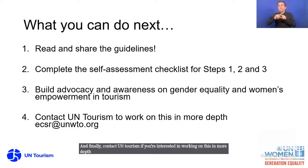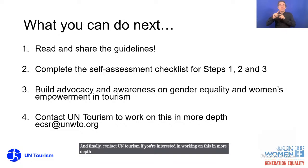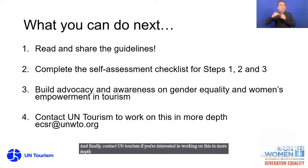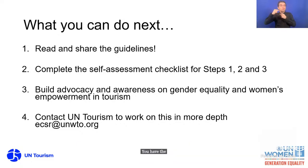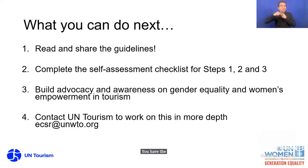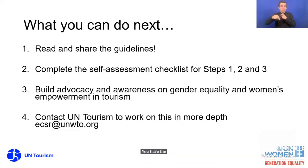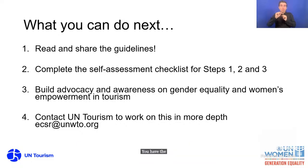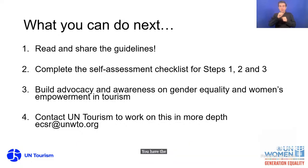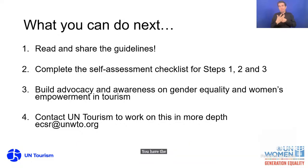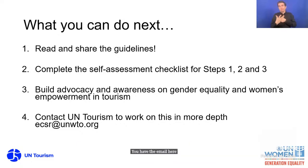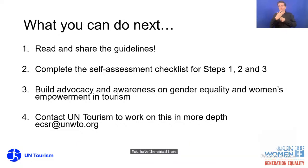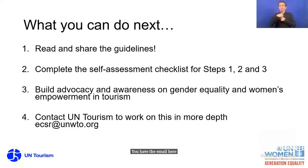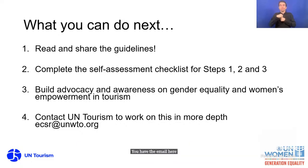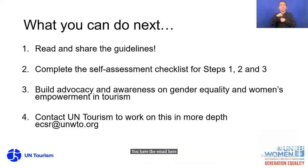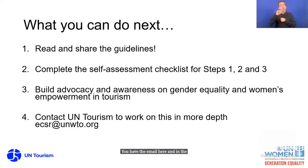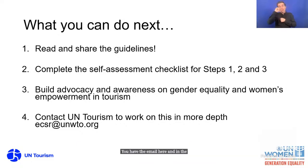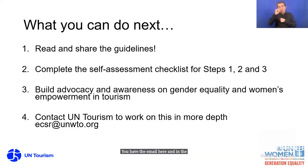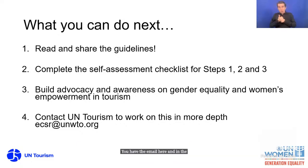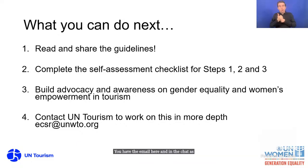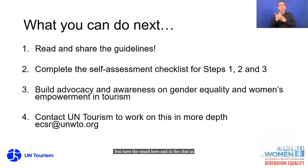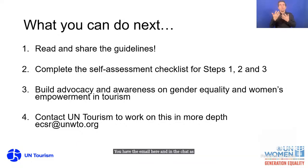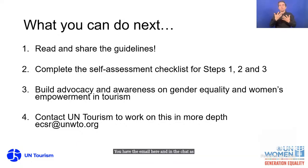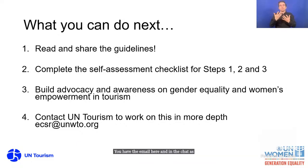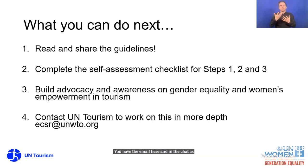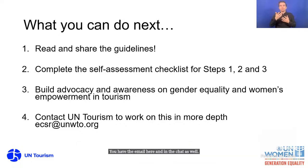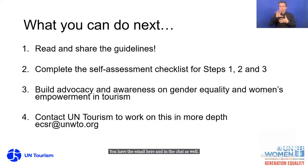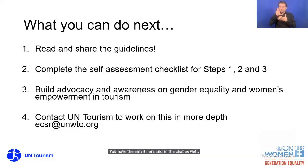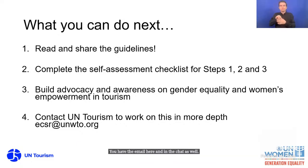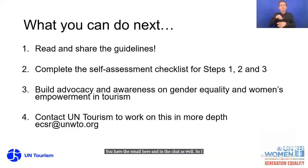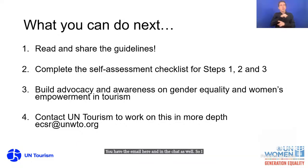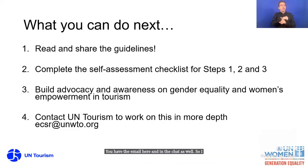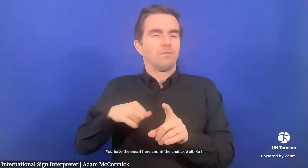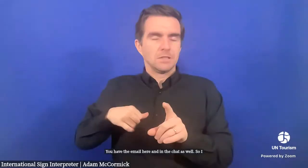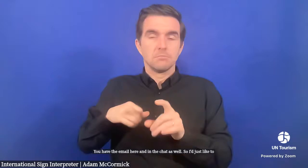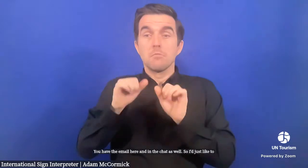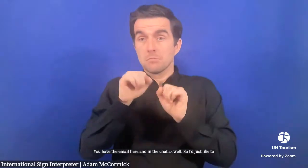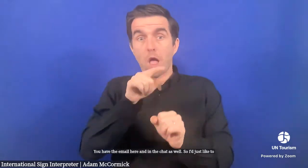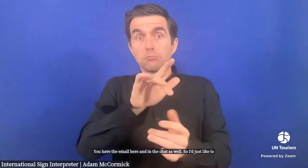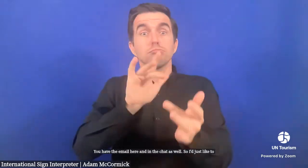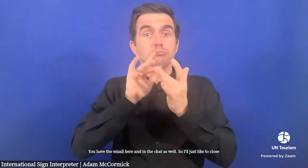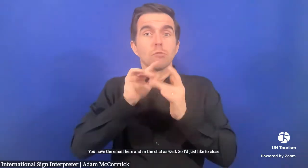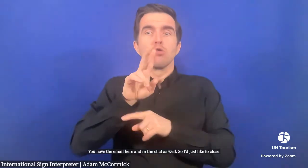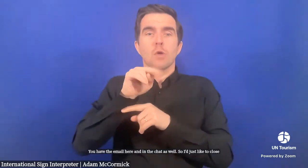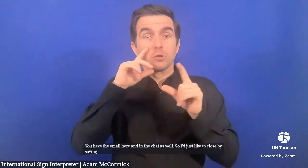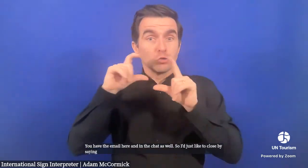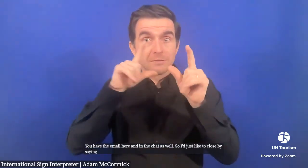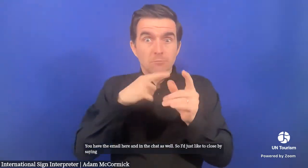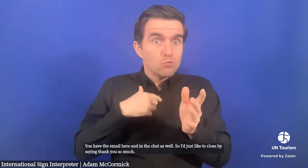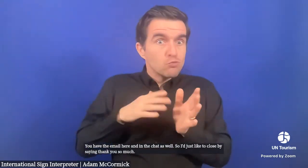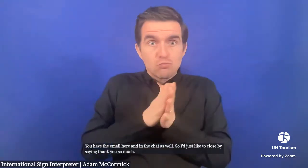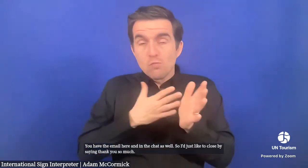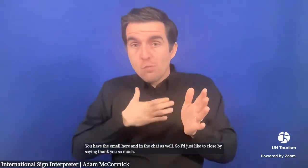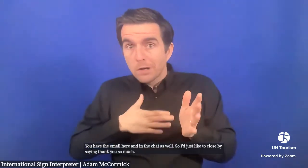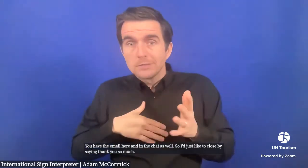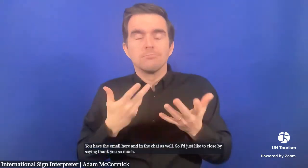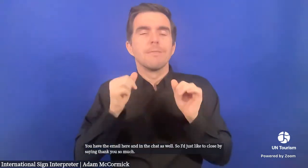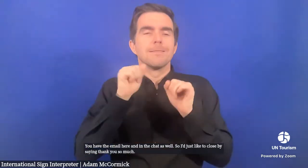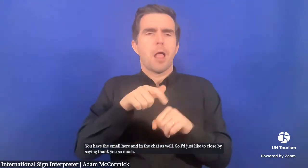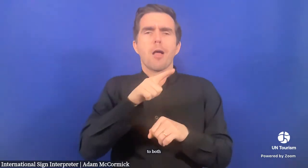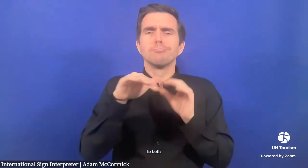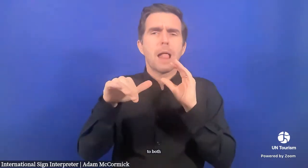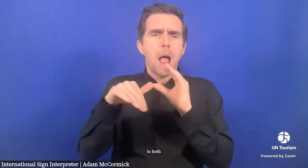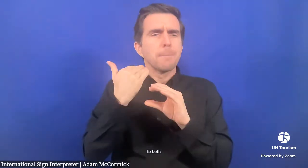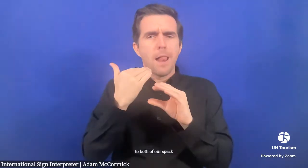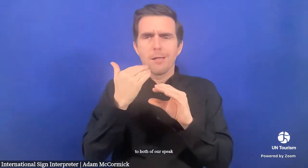here and in the chat as well. So I'd just like to close by saying thank you so much to both of our speakers,